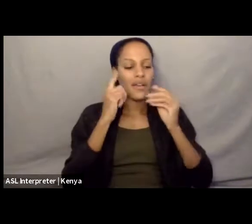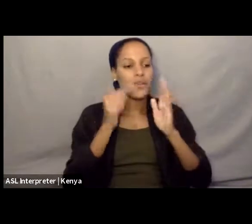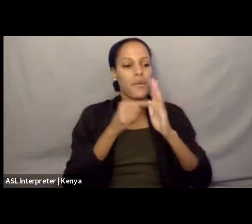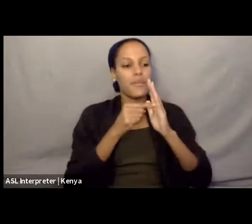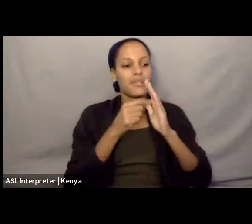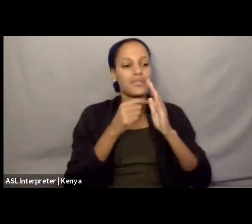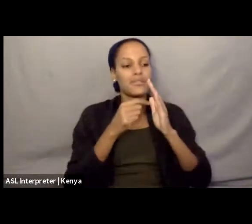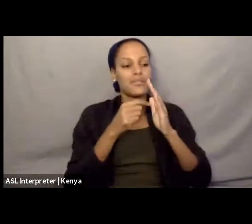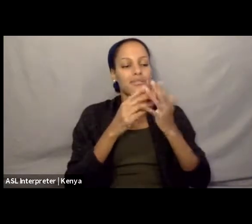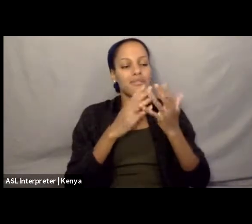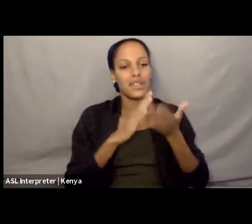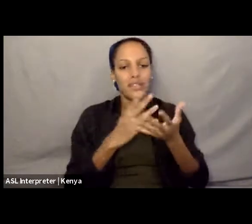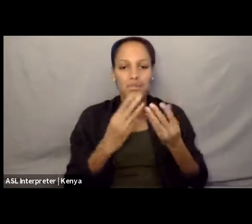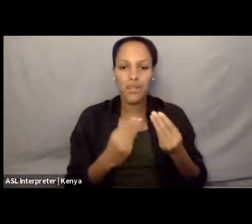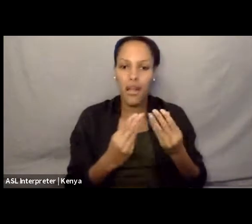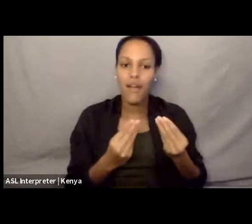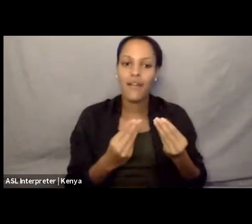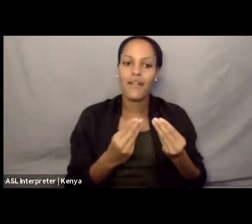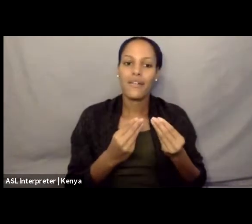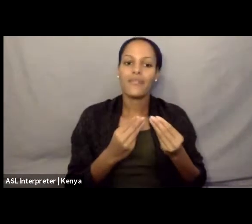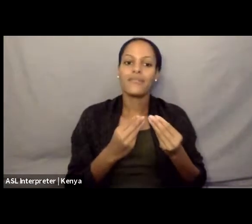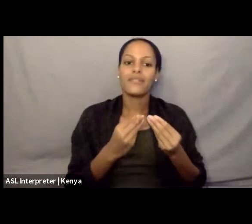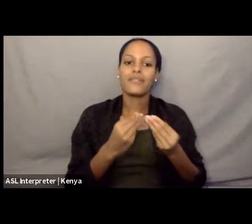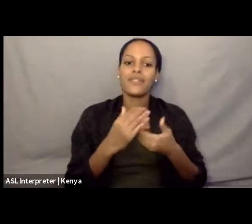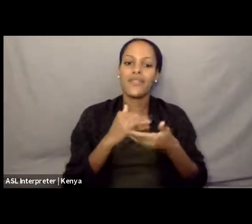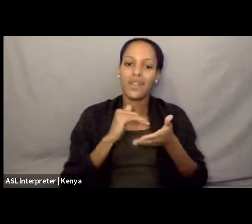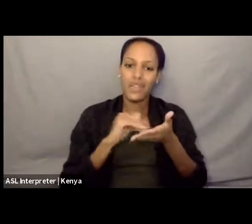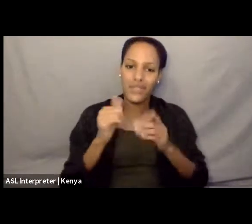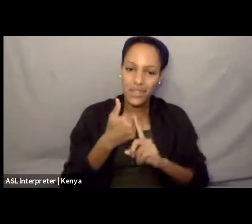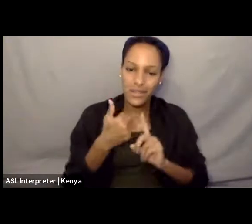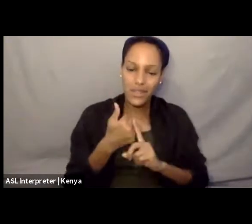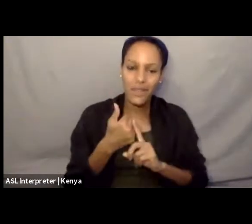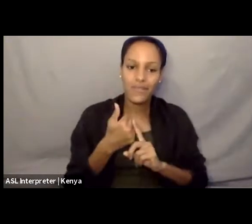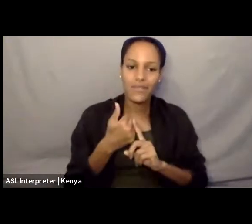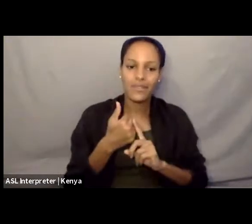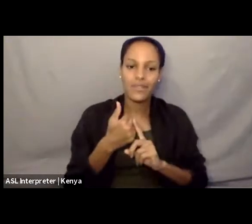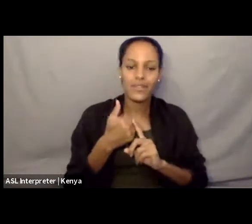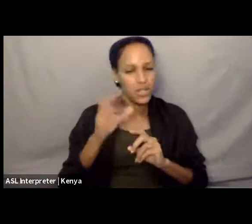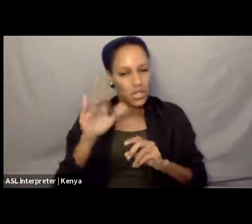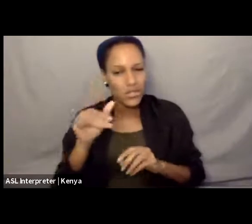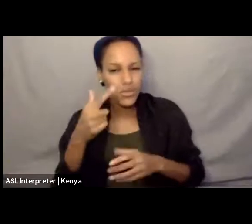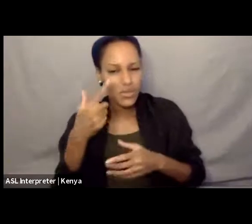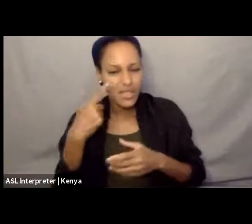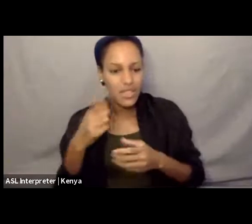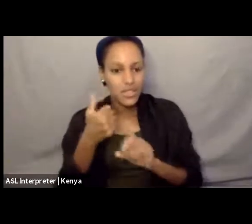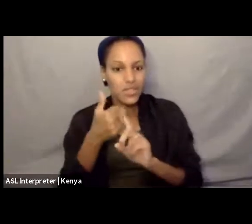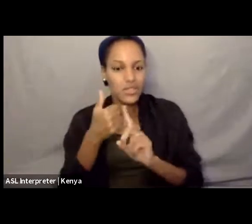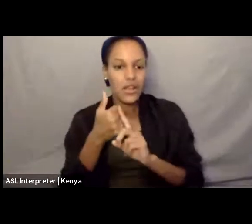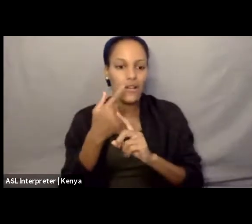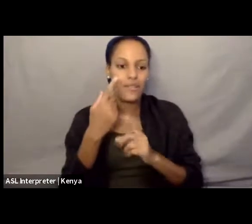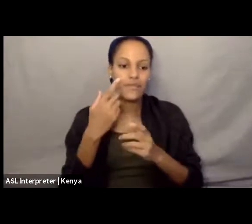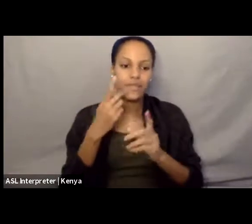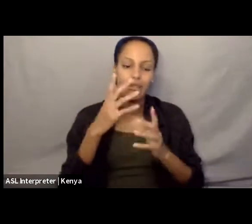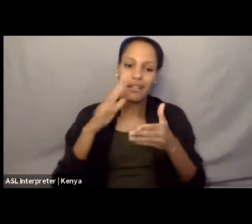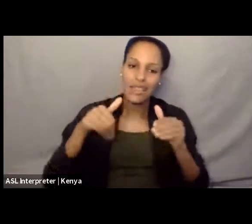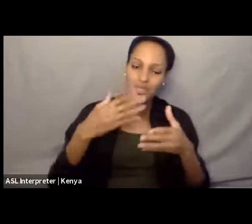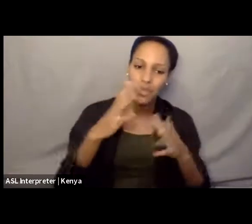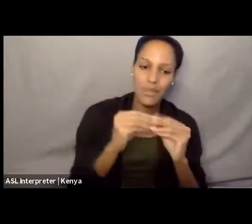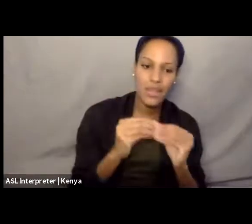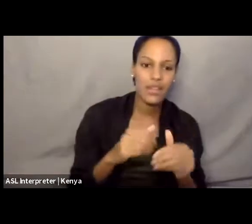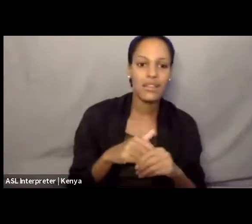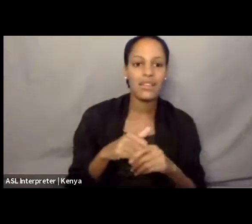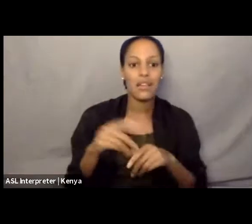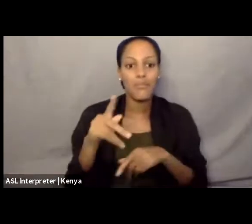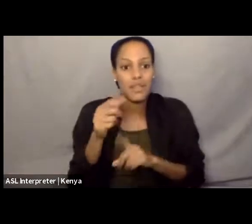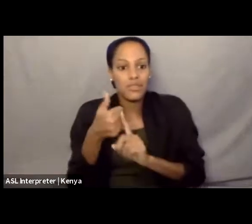self-forgiveness. Do you ever think of yourself late to your meeting, or peed your pants some, or sent the private